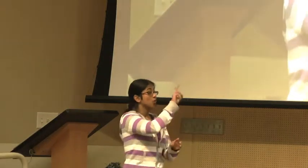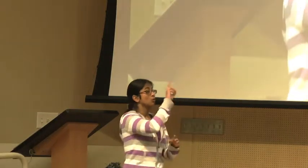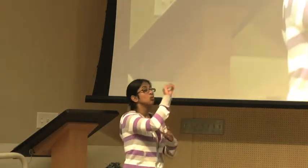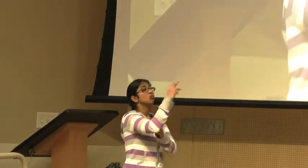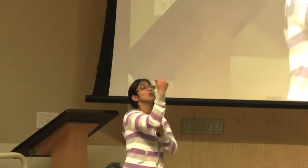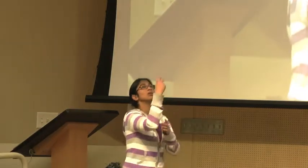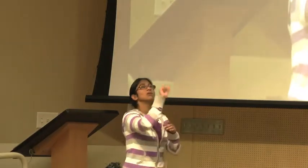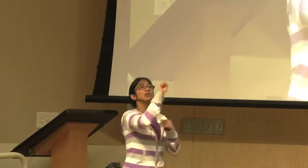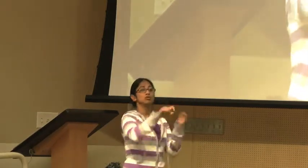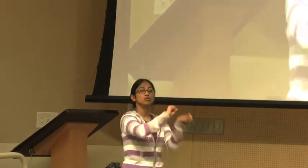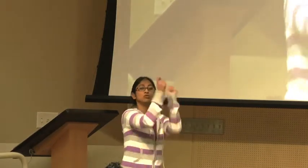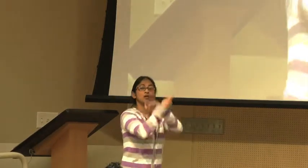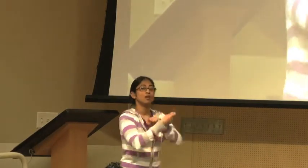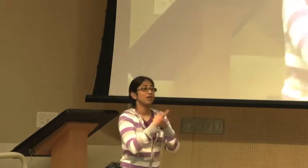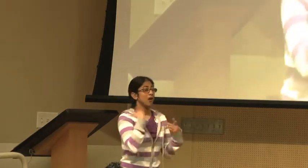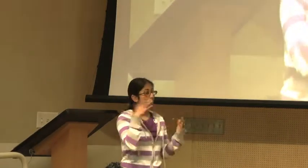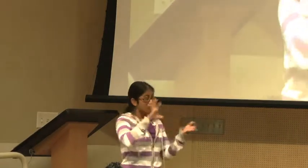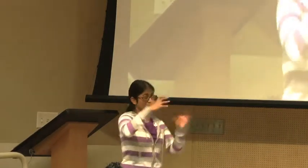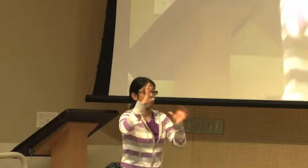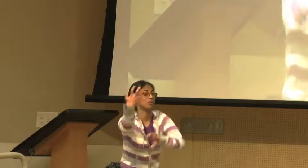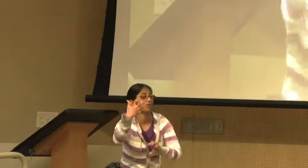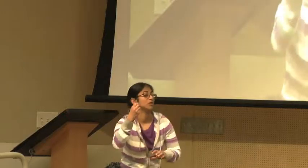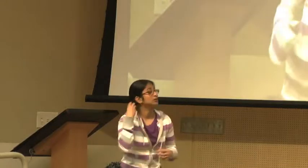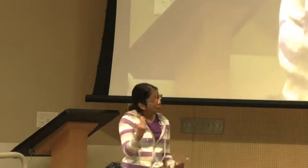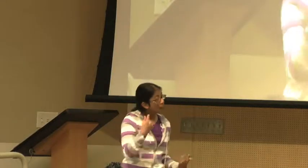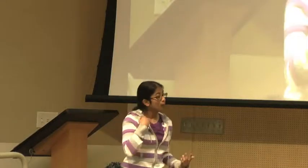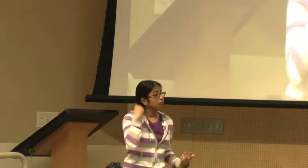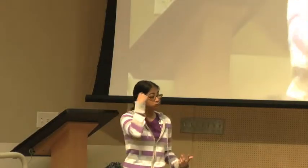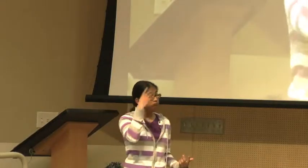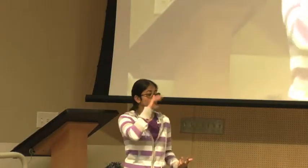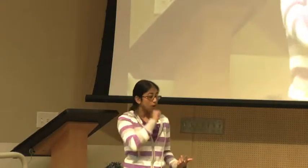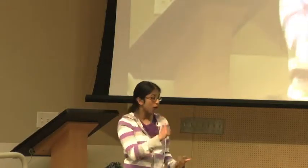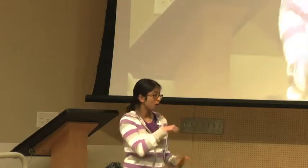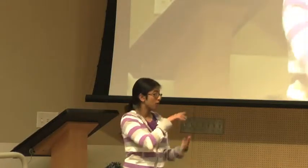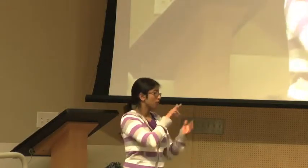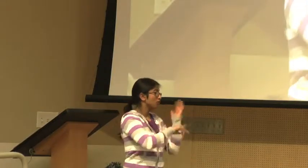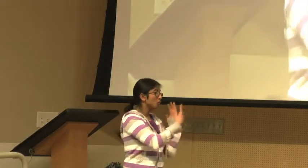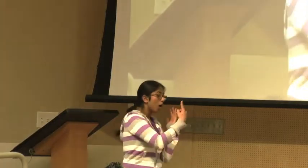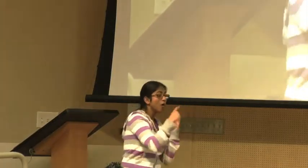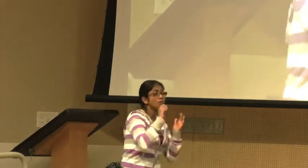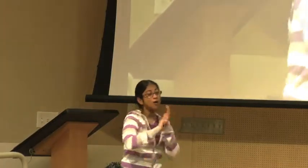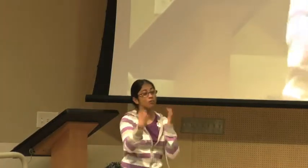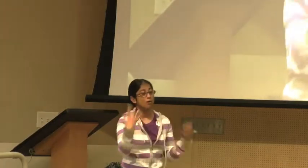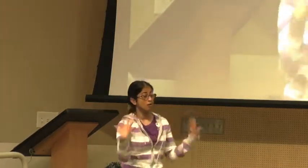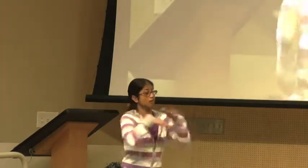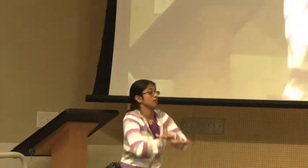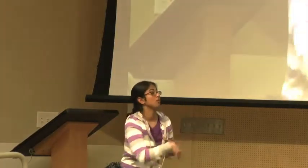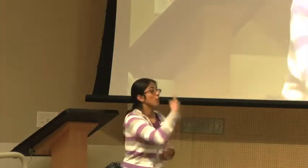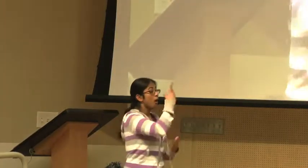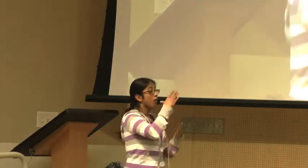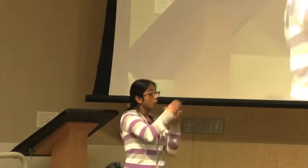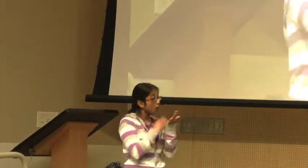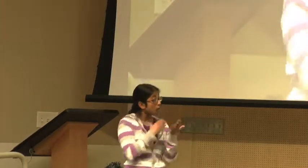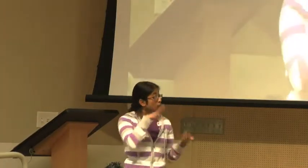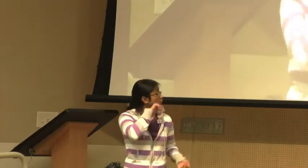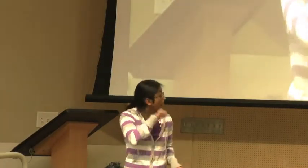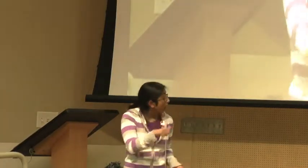sure that they're prepared before they go up to the next level. And the expectations seem to change for that.